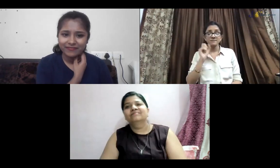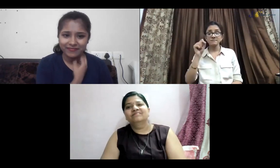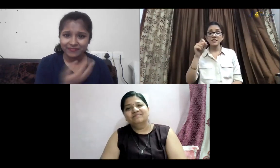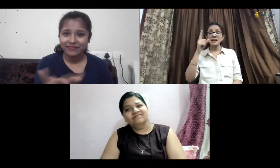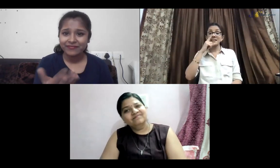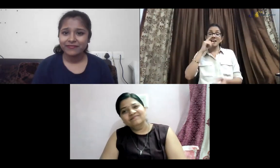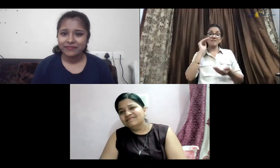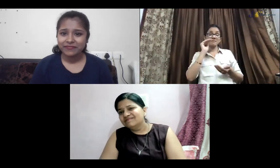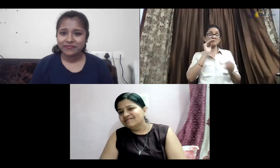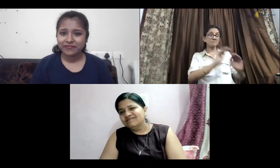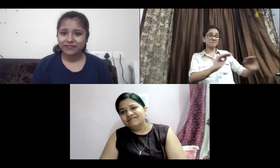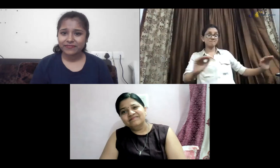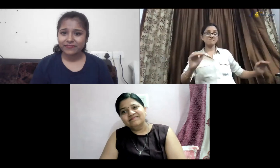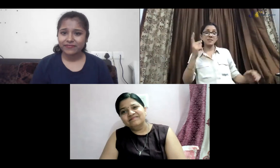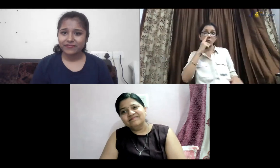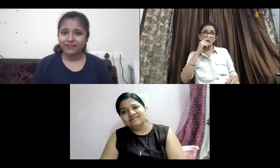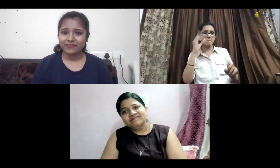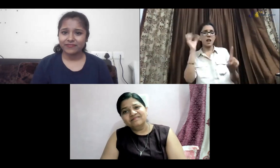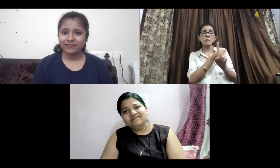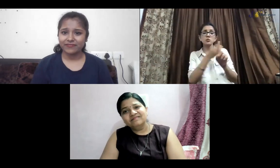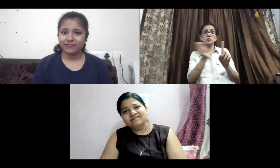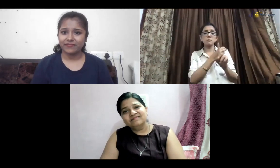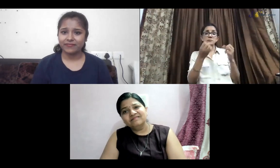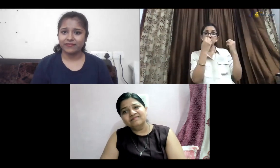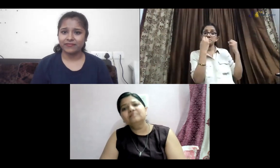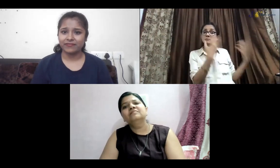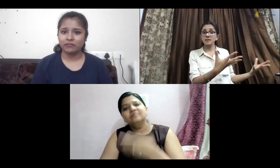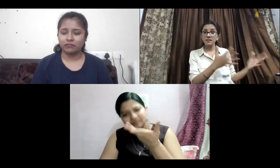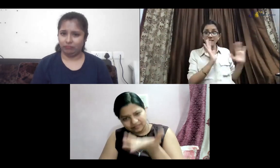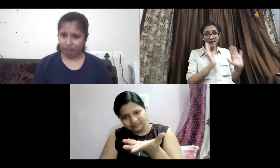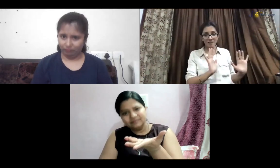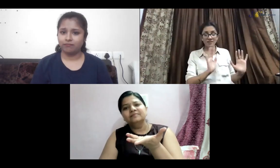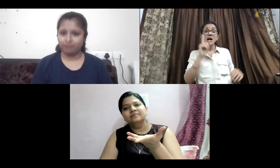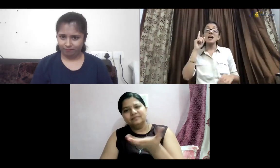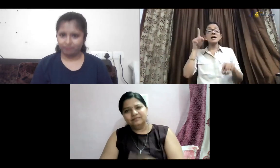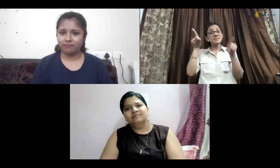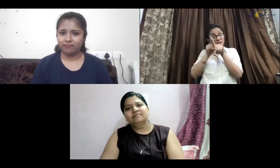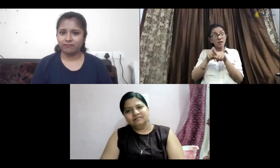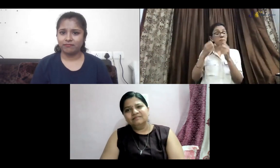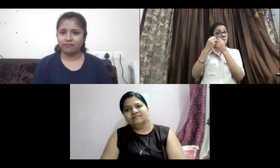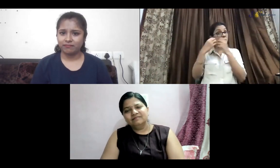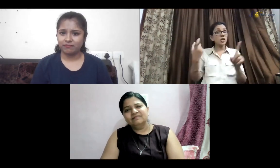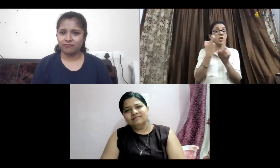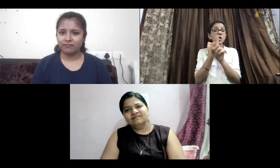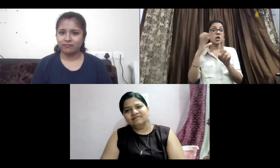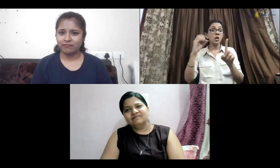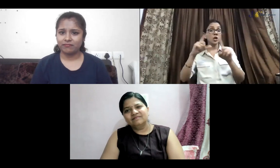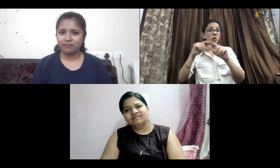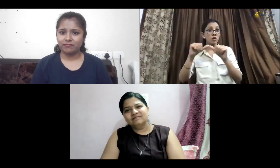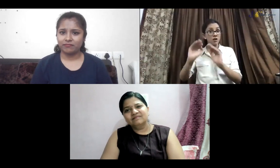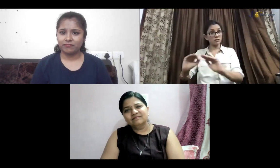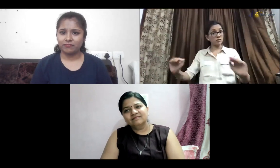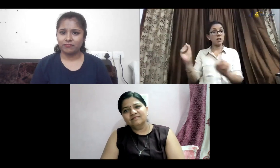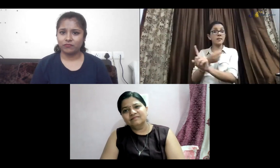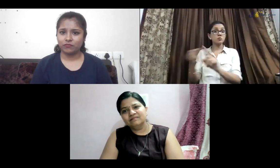many. So I've seen many, girl child, they Yeah, being able- abusing in their